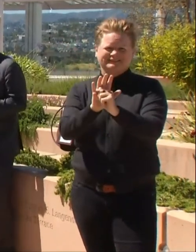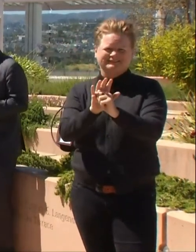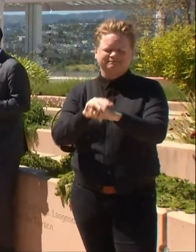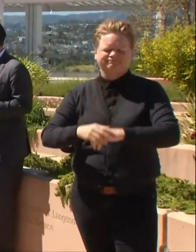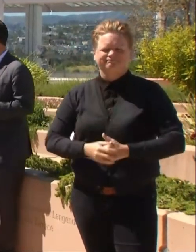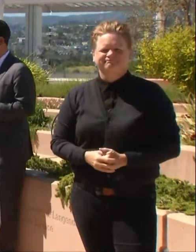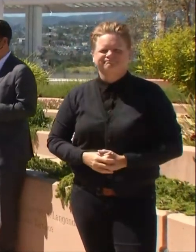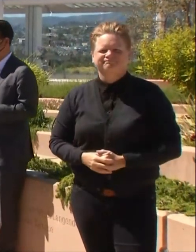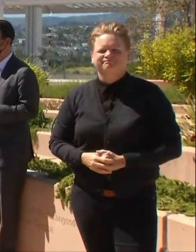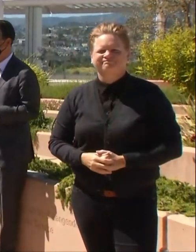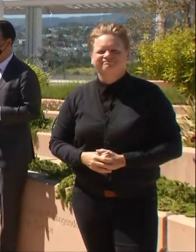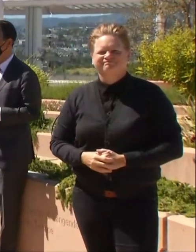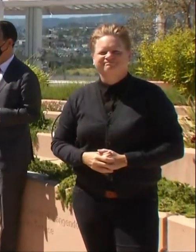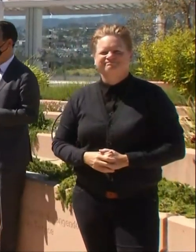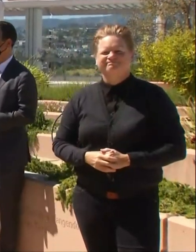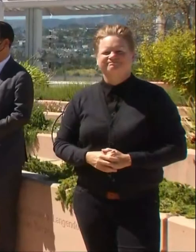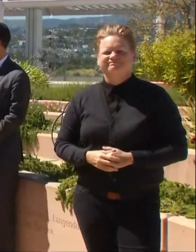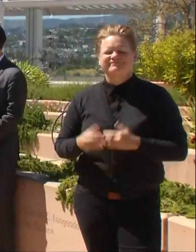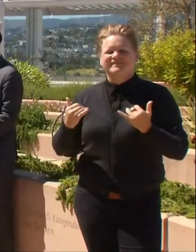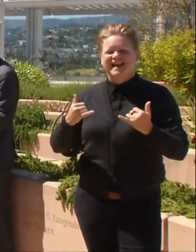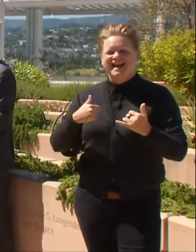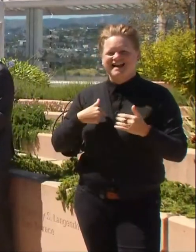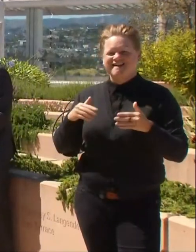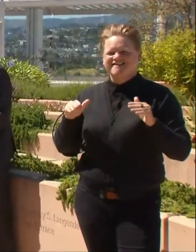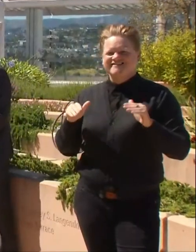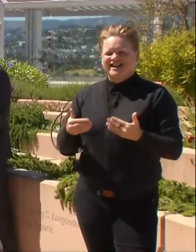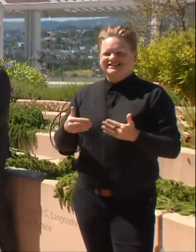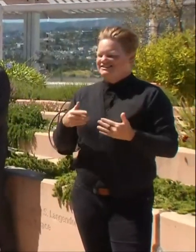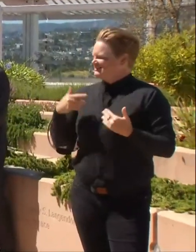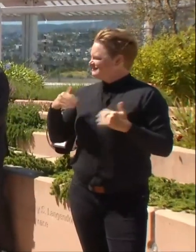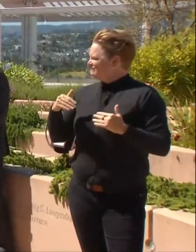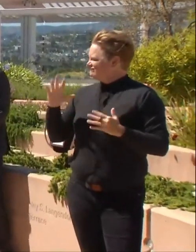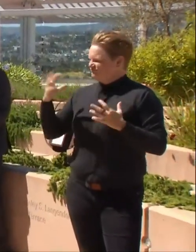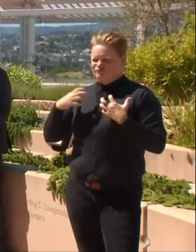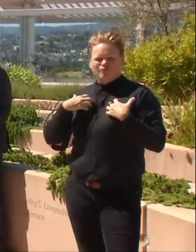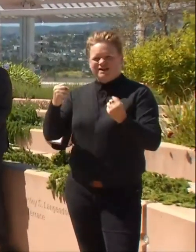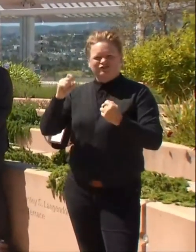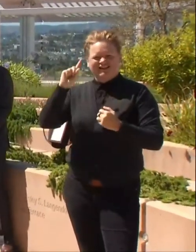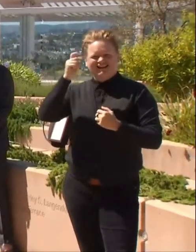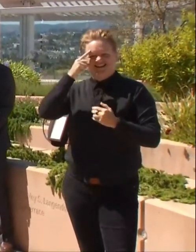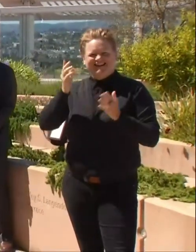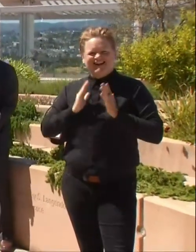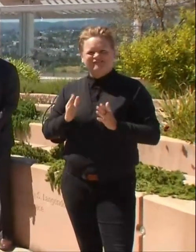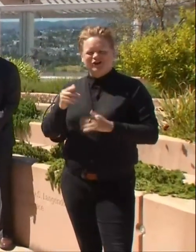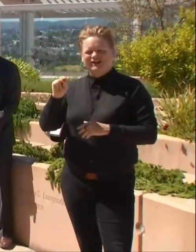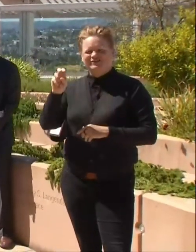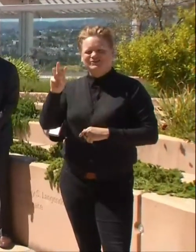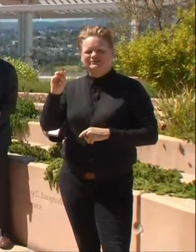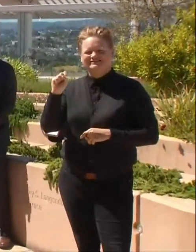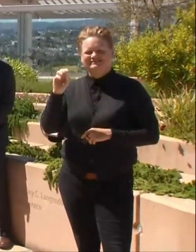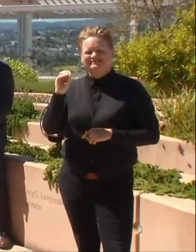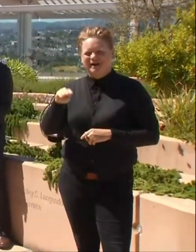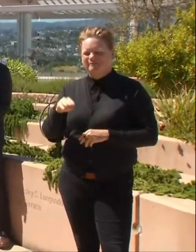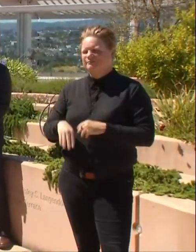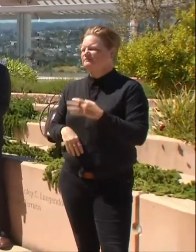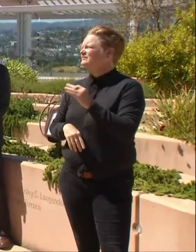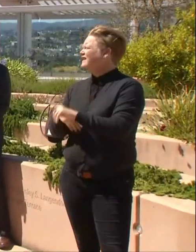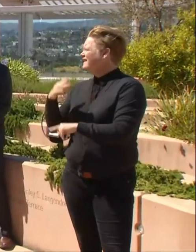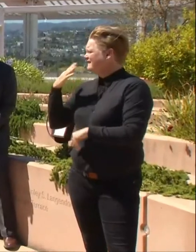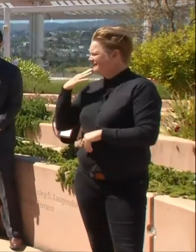I'll now introduce our courageous governor, Governor Newsom. Thank you, Robin. I couldn't help when